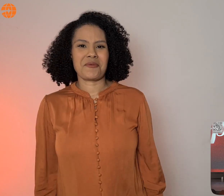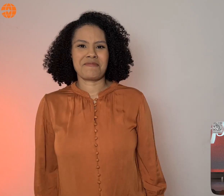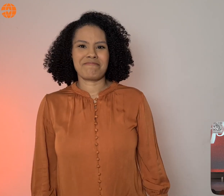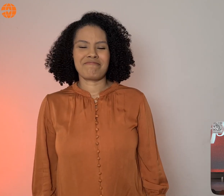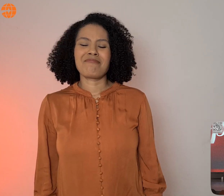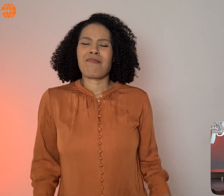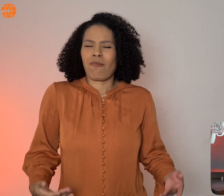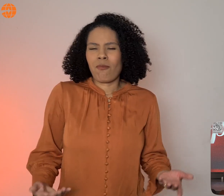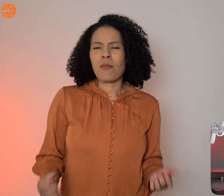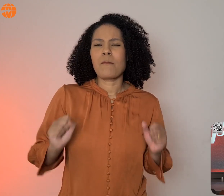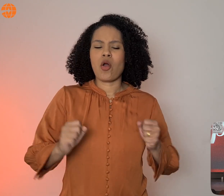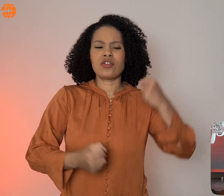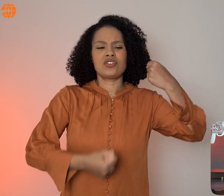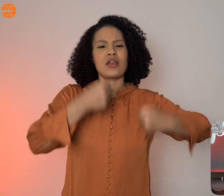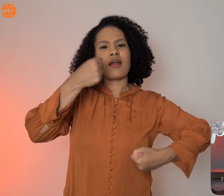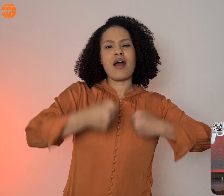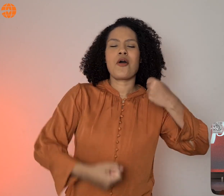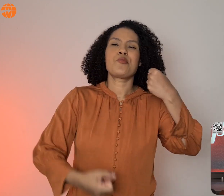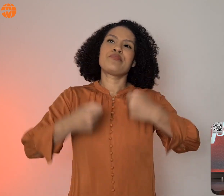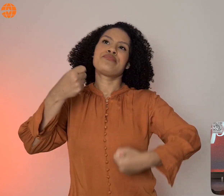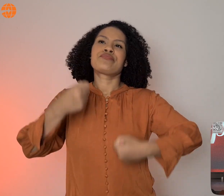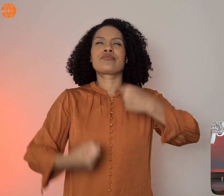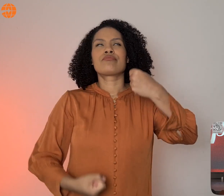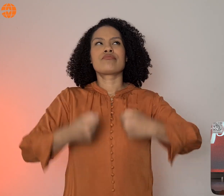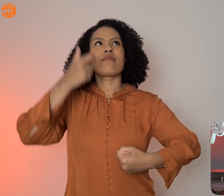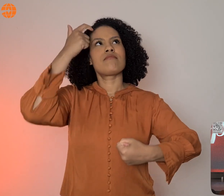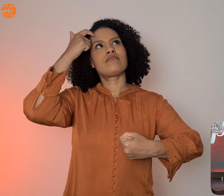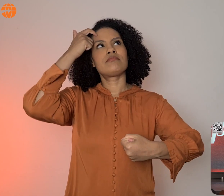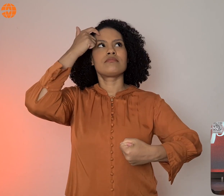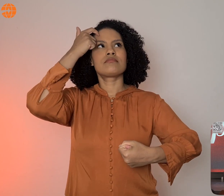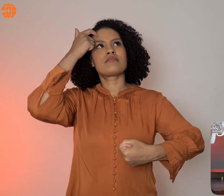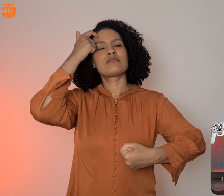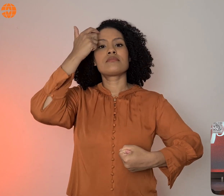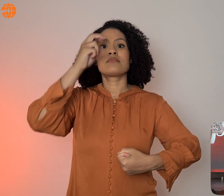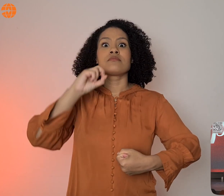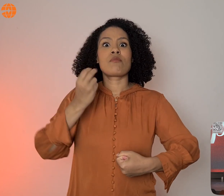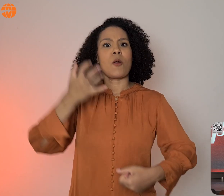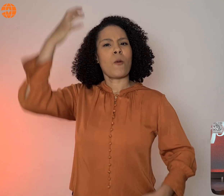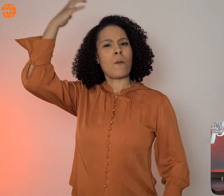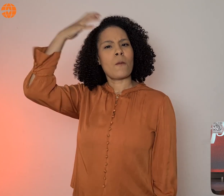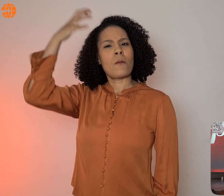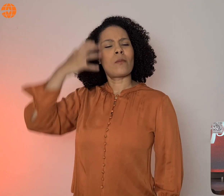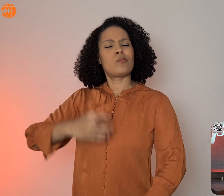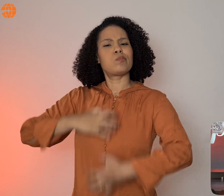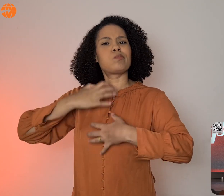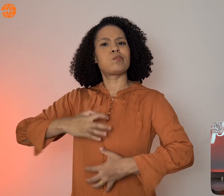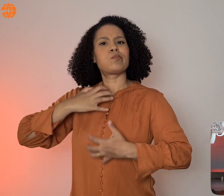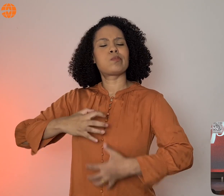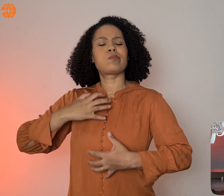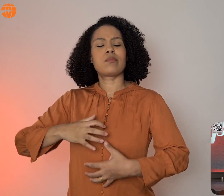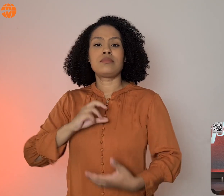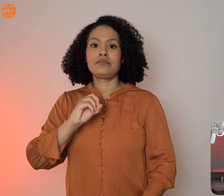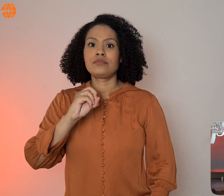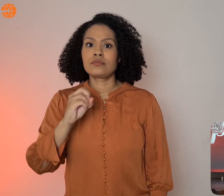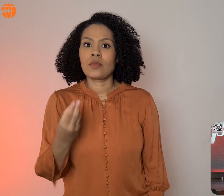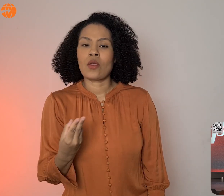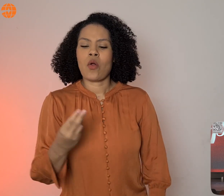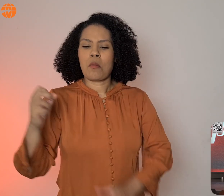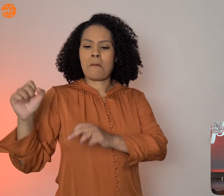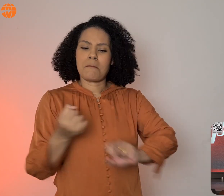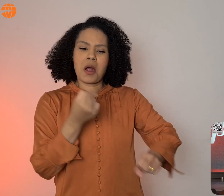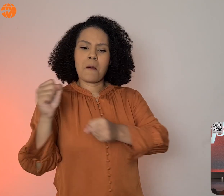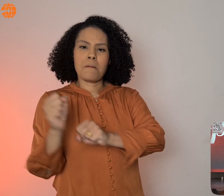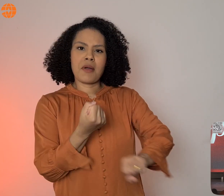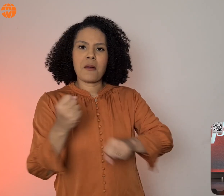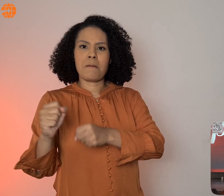disso. You know, do it in the car, do it in the shower. Faça isso ali no seu carro, quando você está tomando banho. Do it while you clean or while you work out.